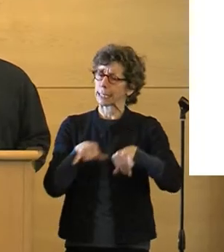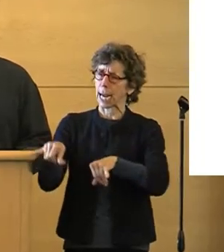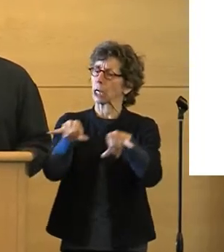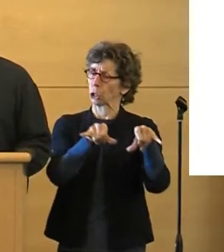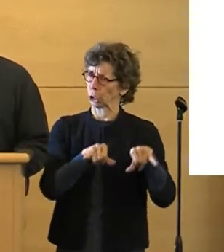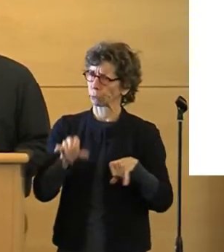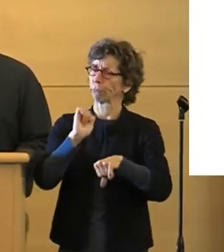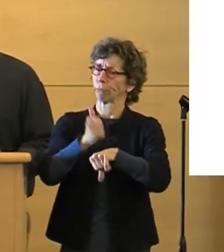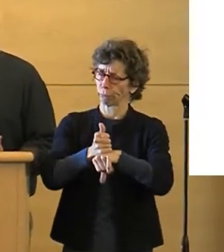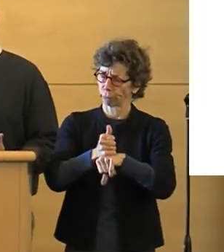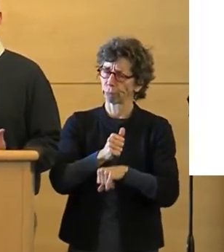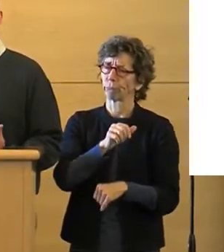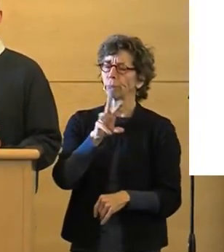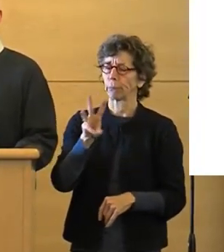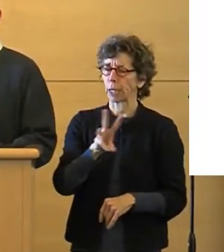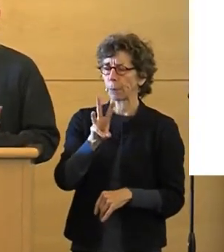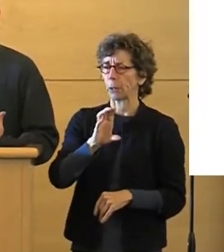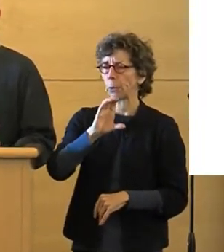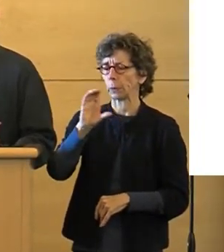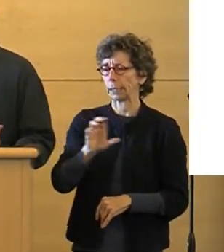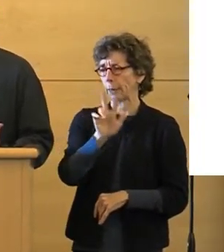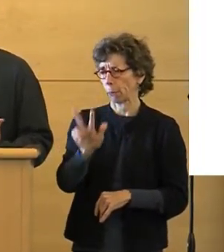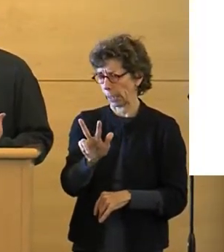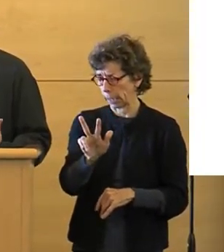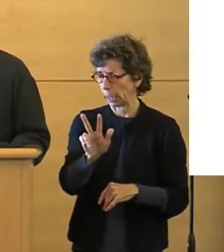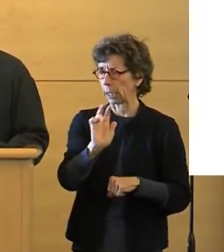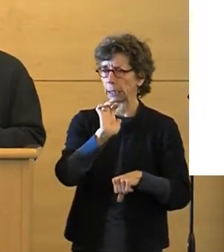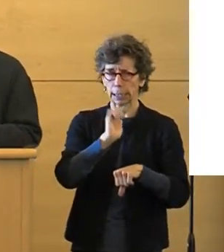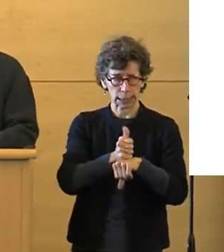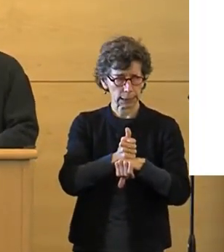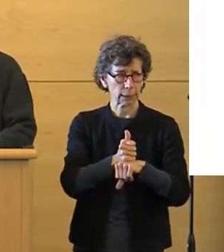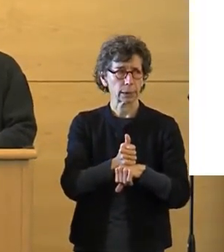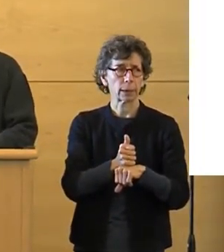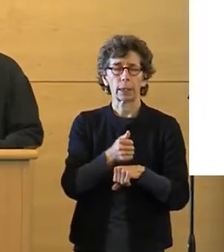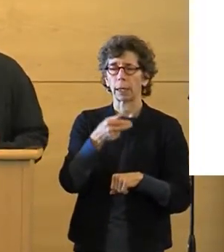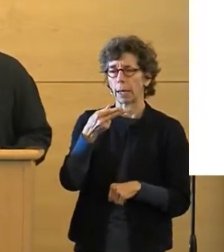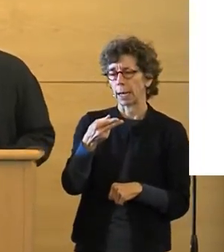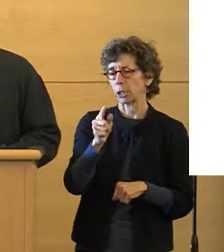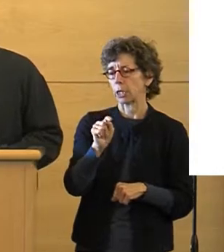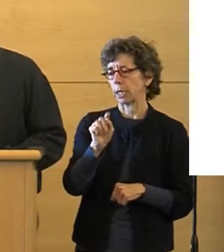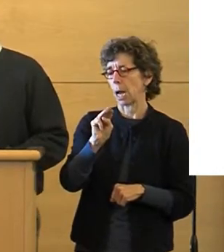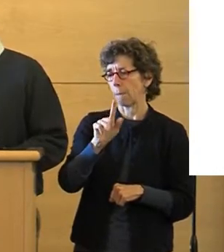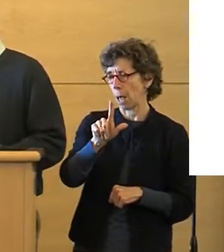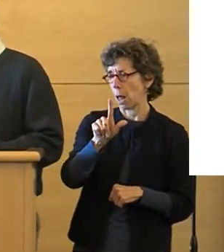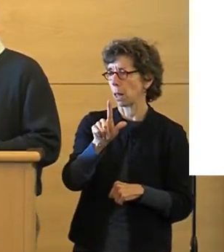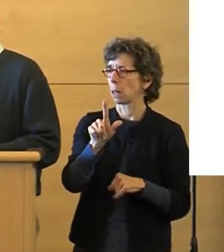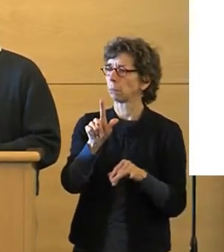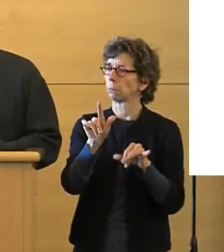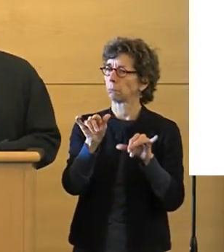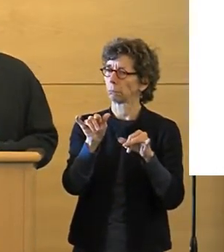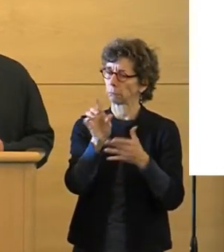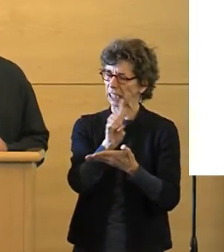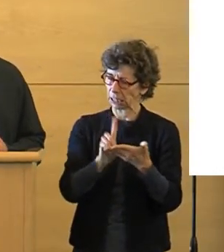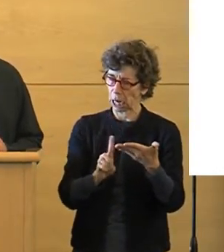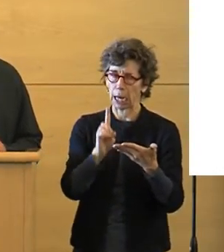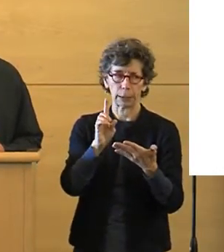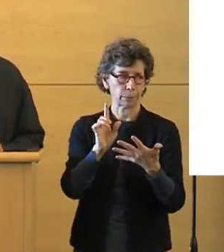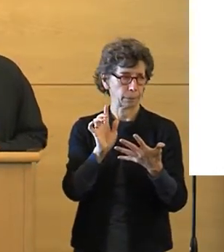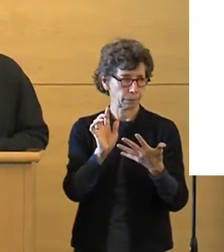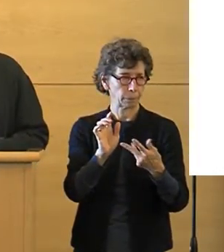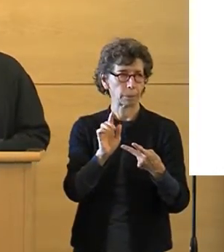So whose responsibility is all this? Going back to our five groups. We just talked about